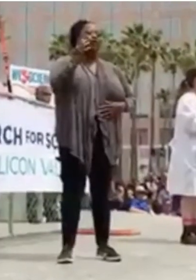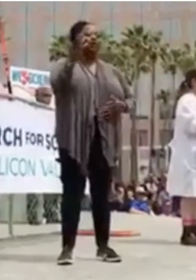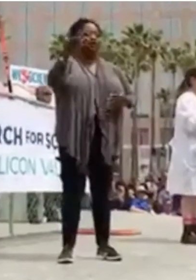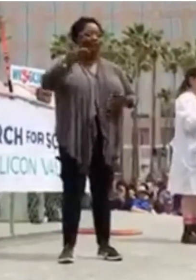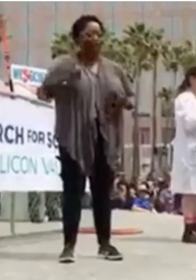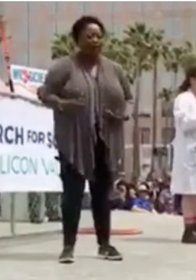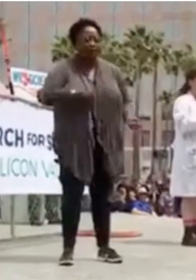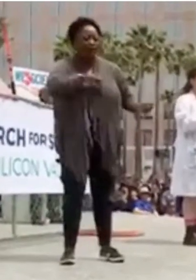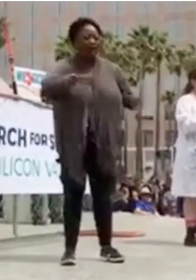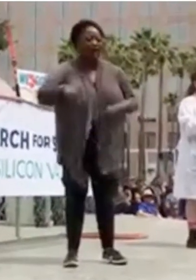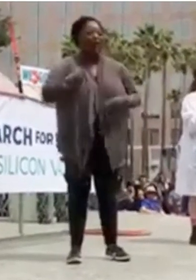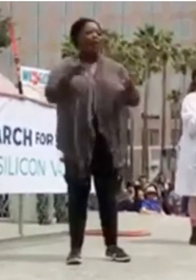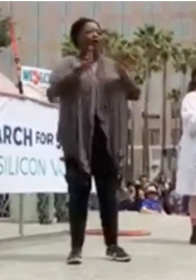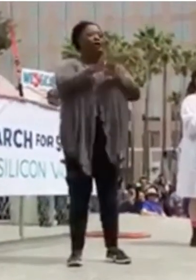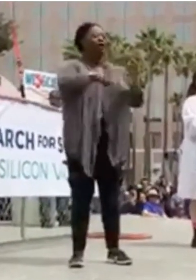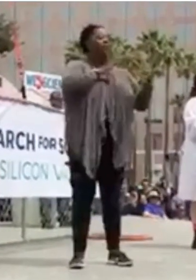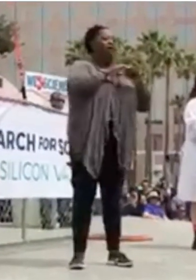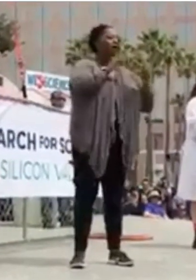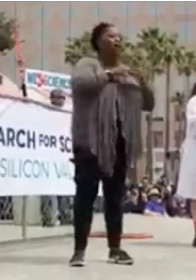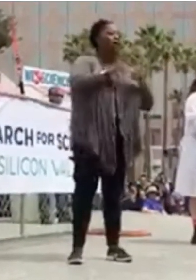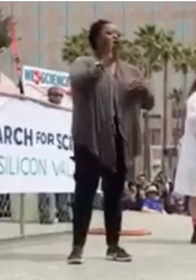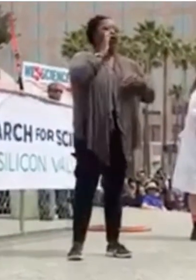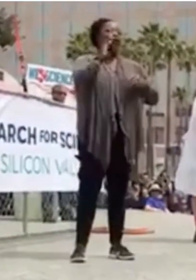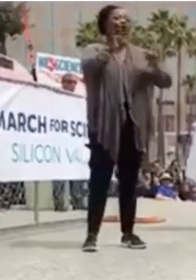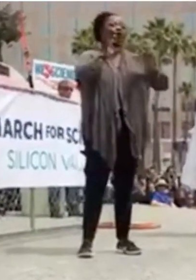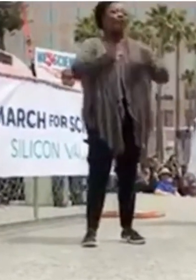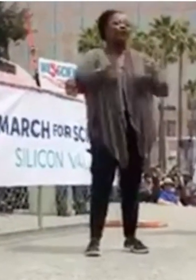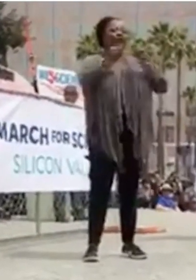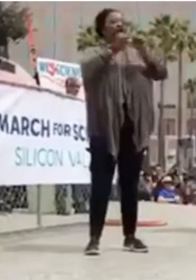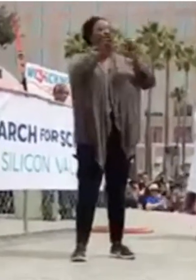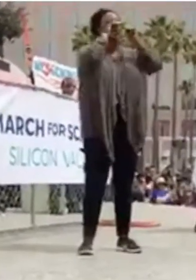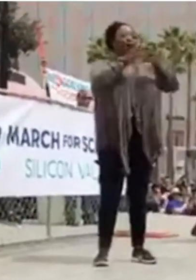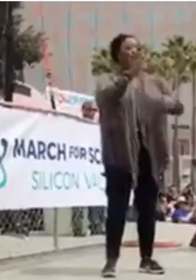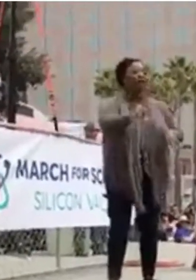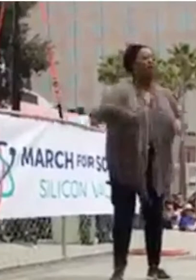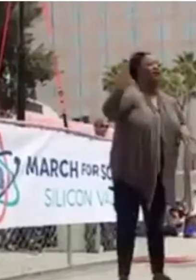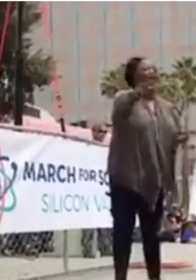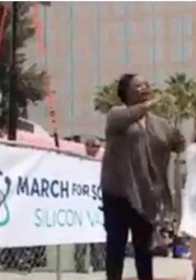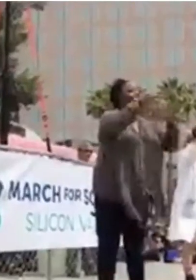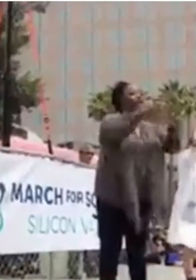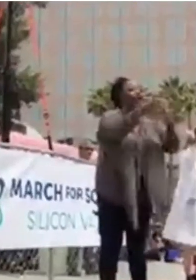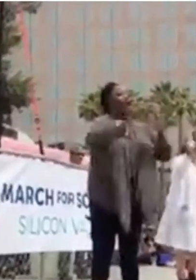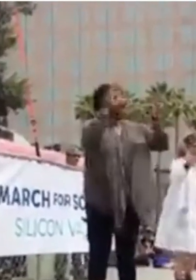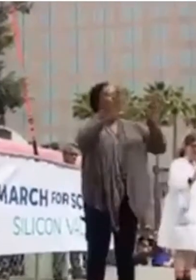I will close with this. May science continue to bless us all. Have a great day.